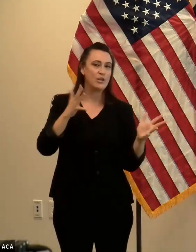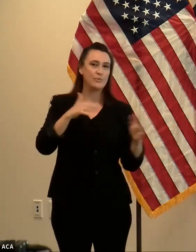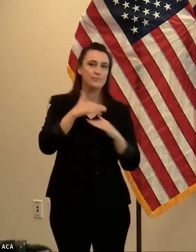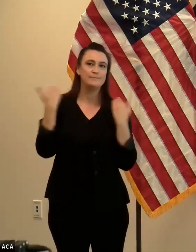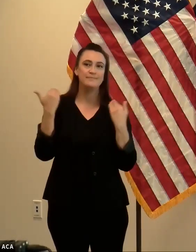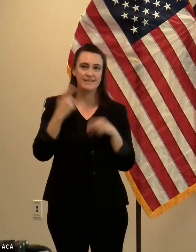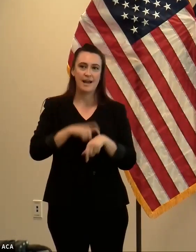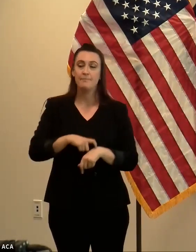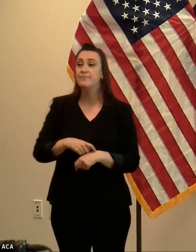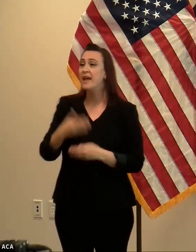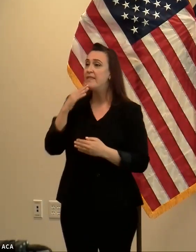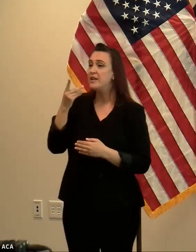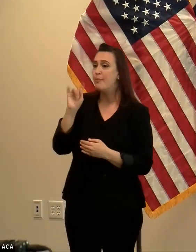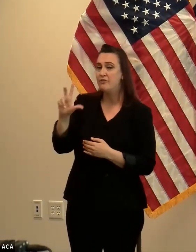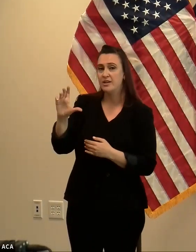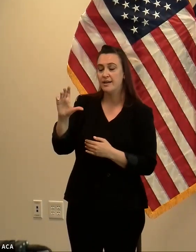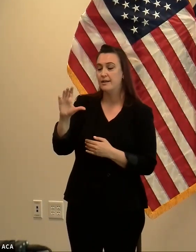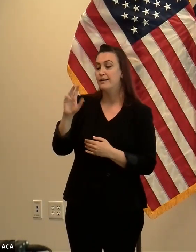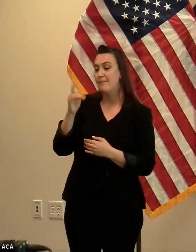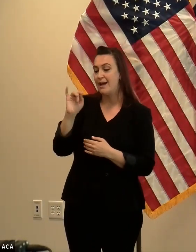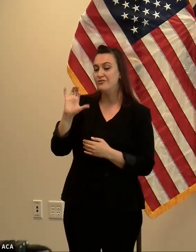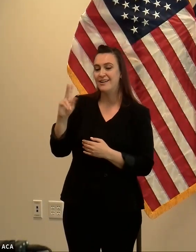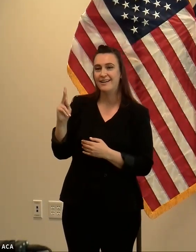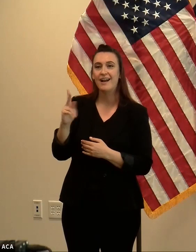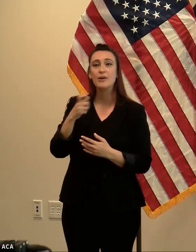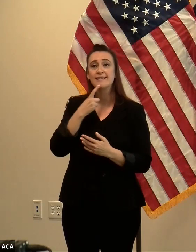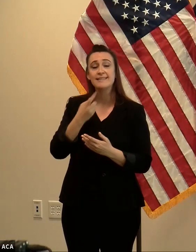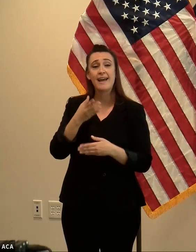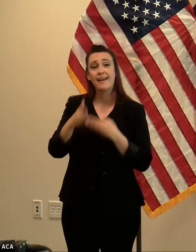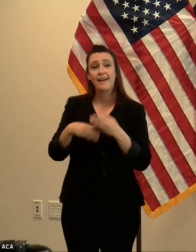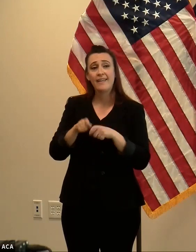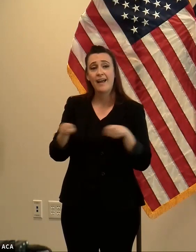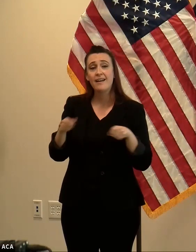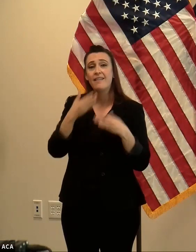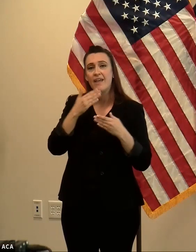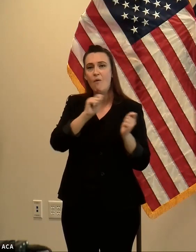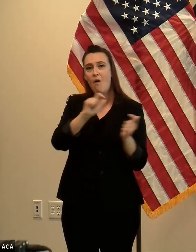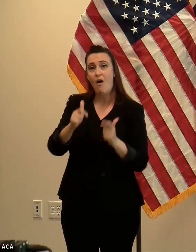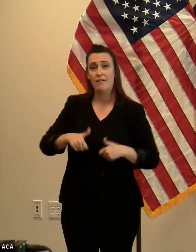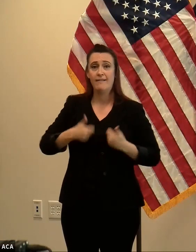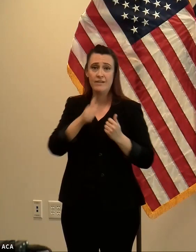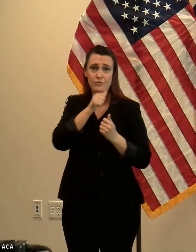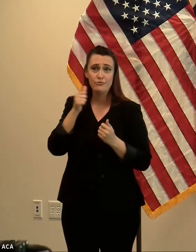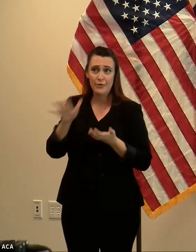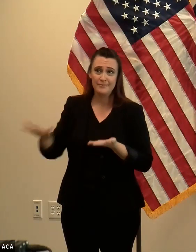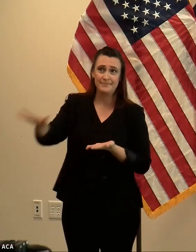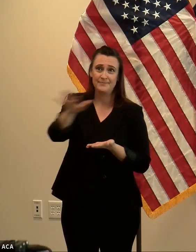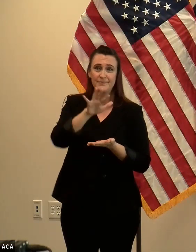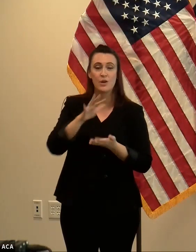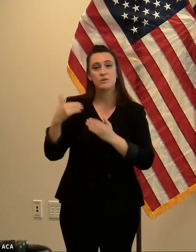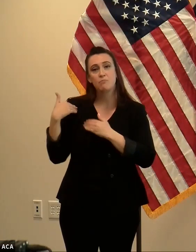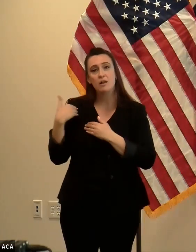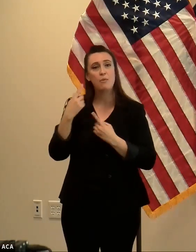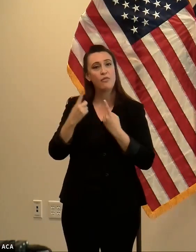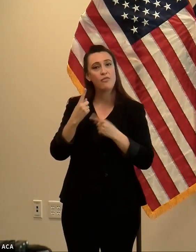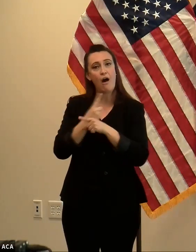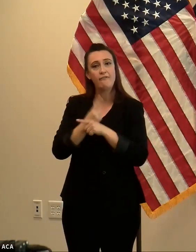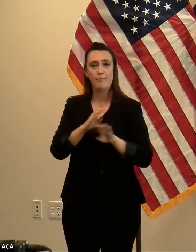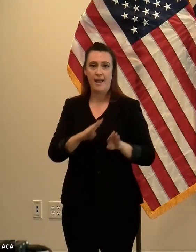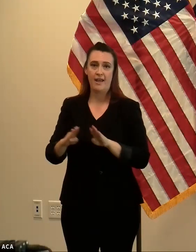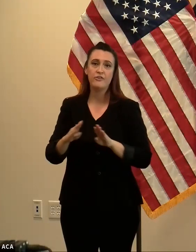Yep. Thank you, Patrick. And I want to say in closing, just thank you to all Arizonans for your responsible and thoughtful